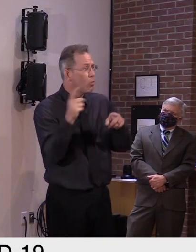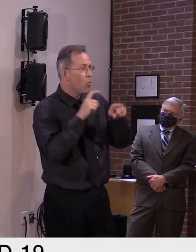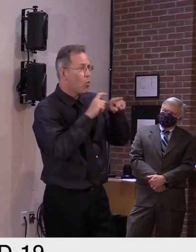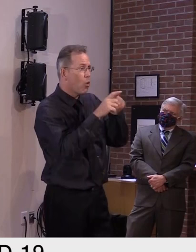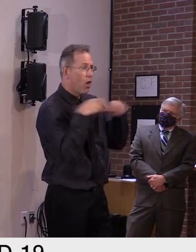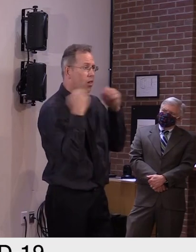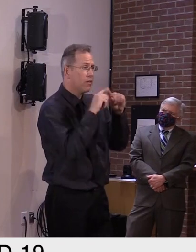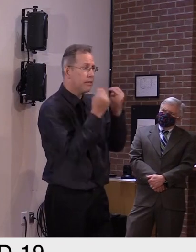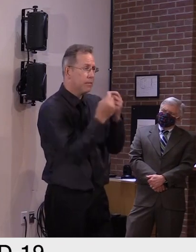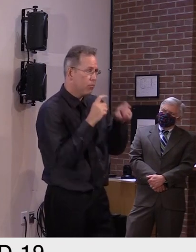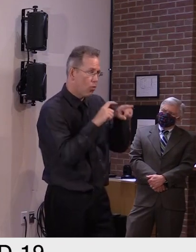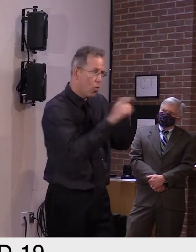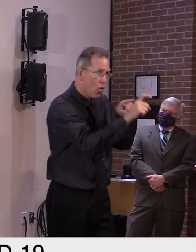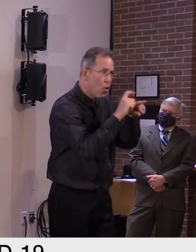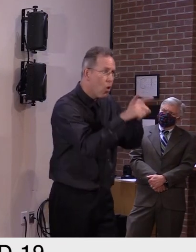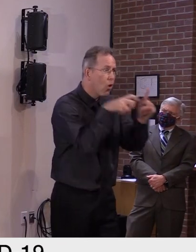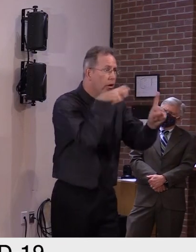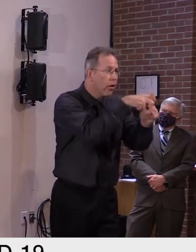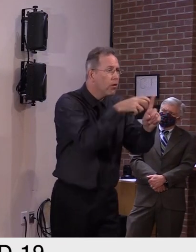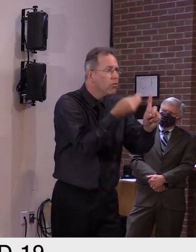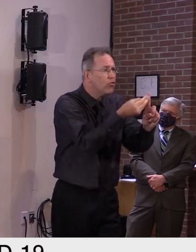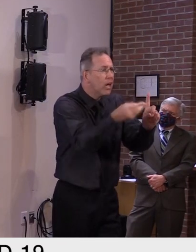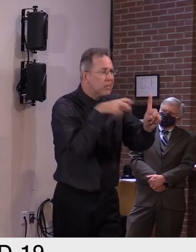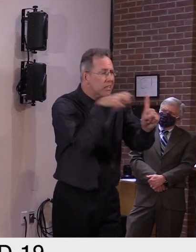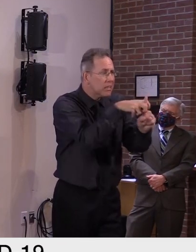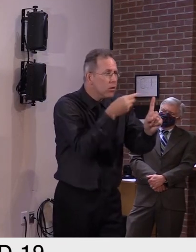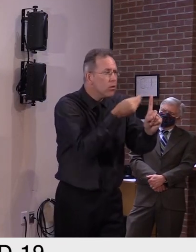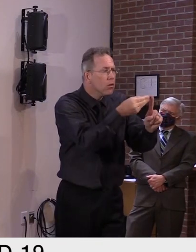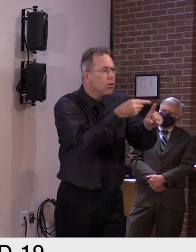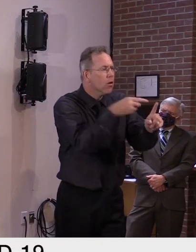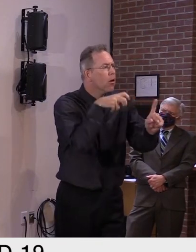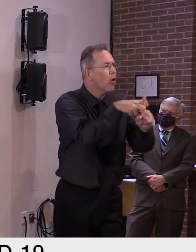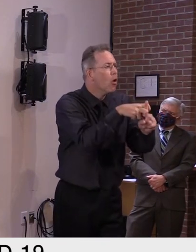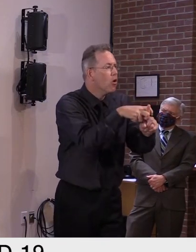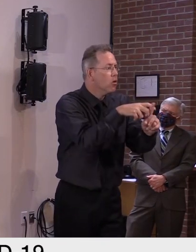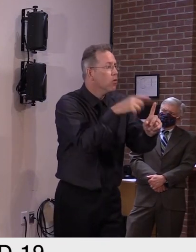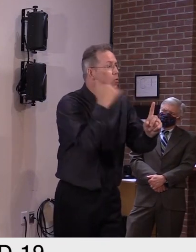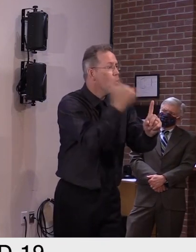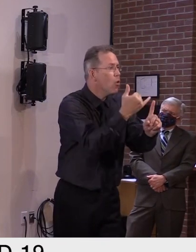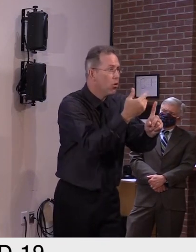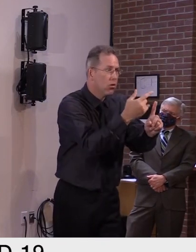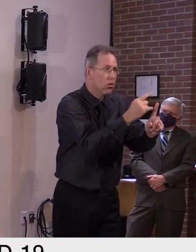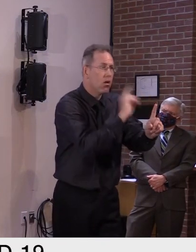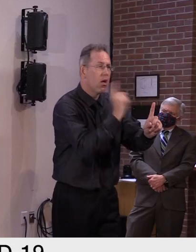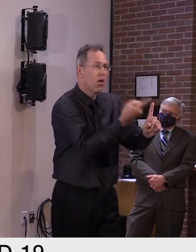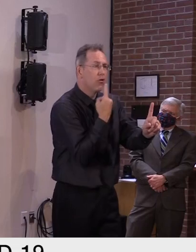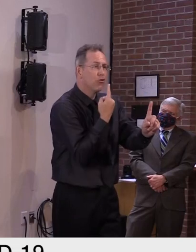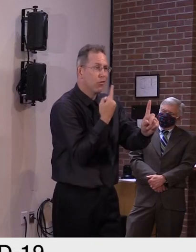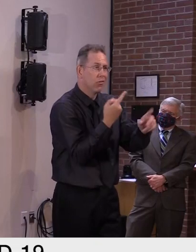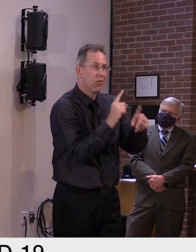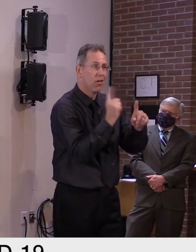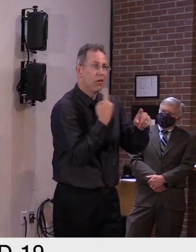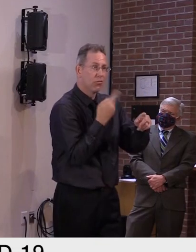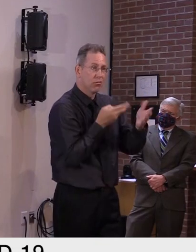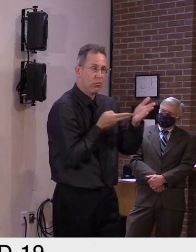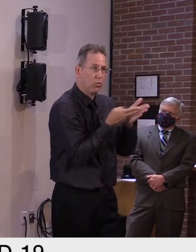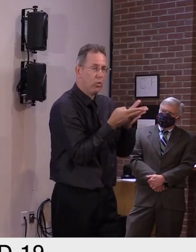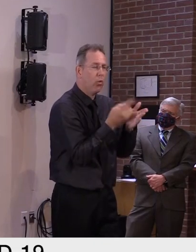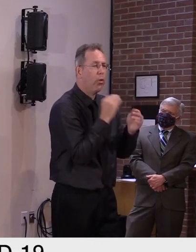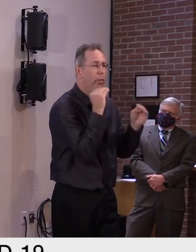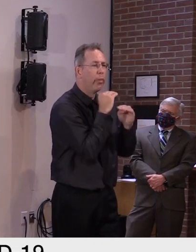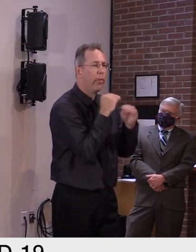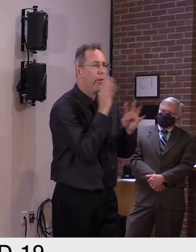who they've been in contact with? I would say the highest proportion, the answer is no. Maybe a very small